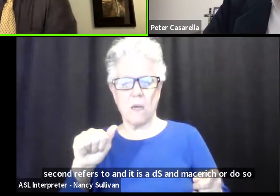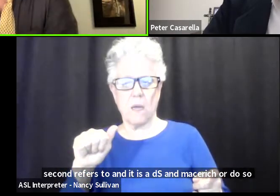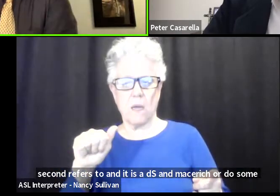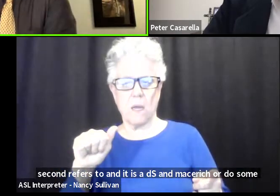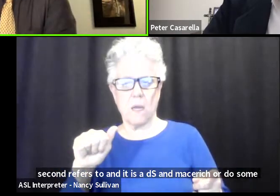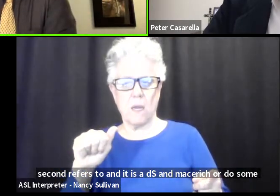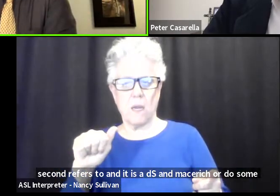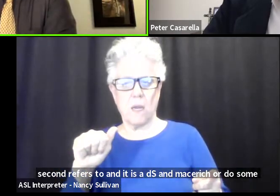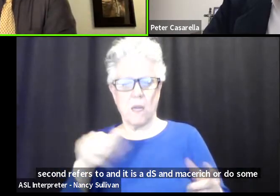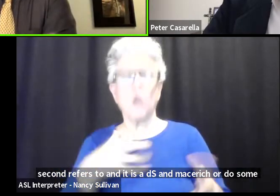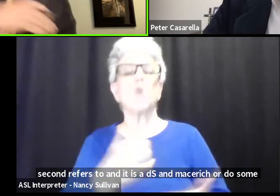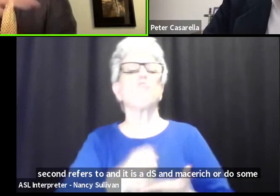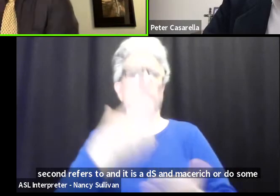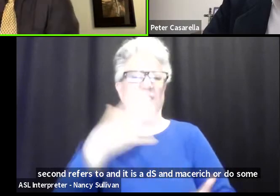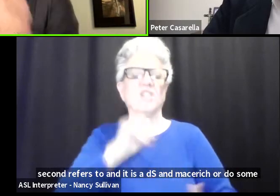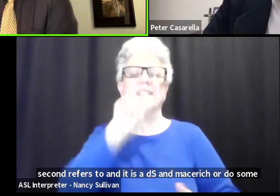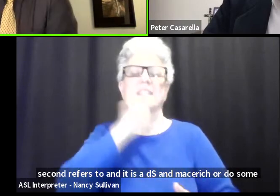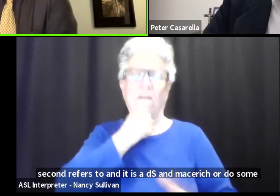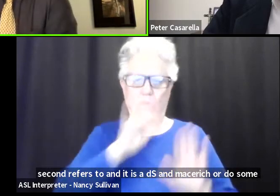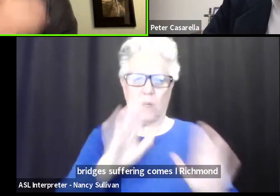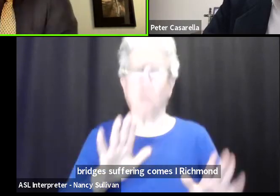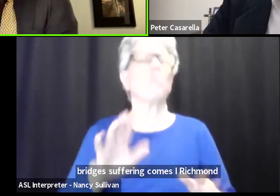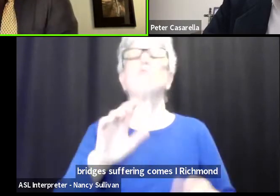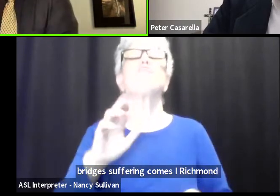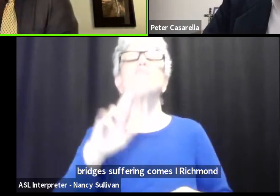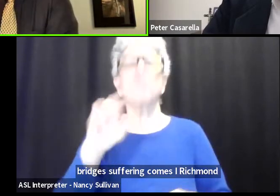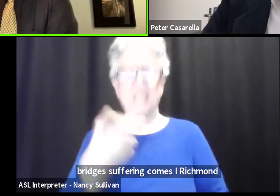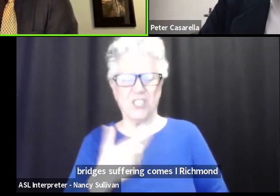rich in suffering. Rich in mercy.